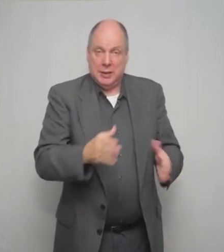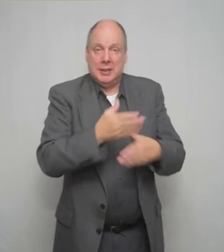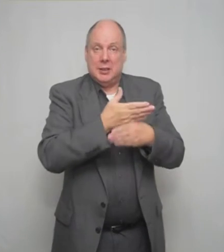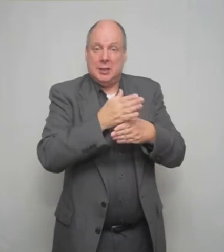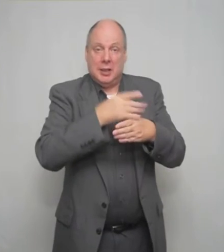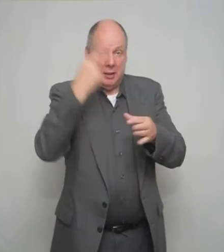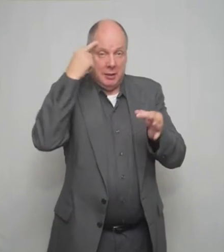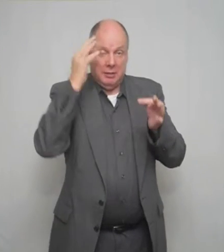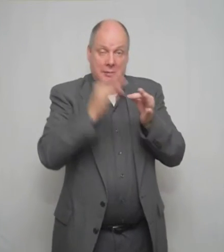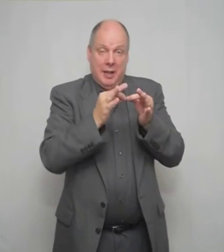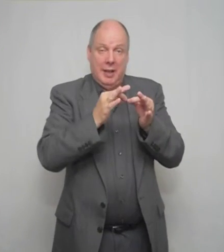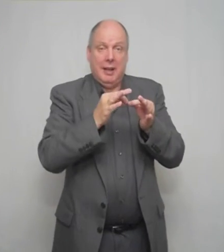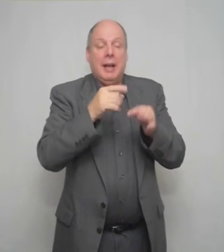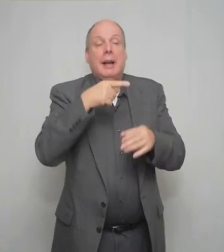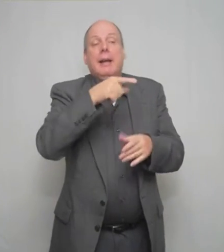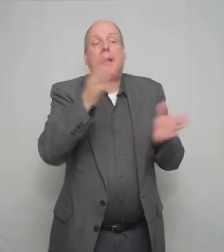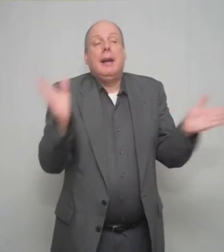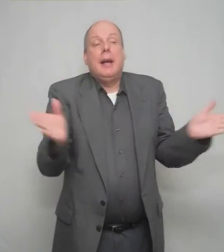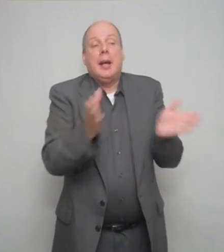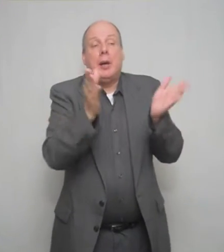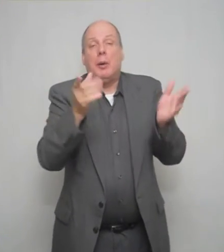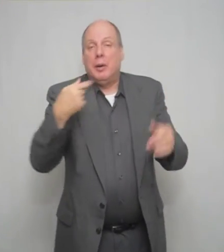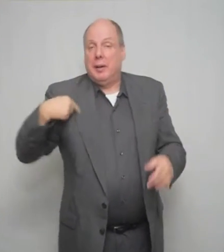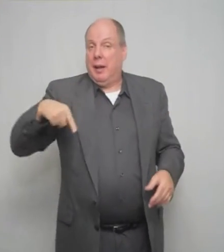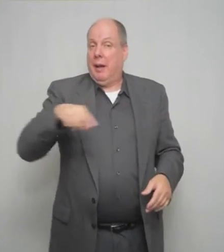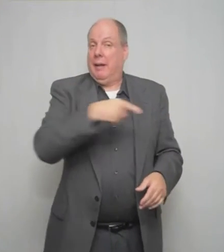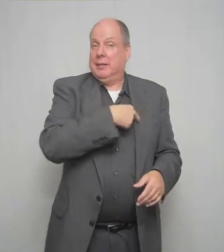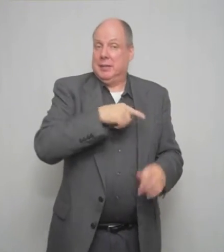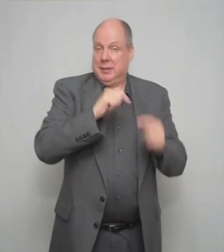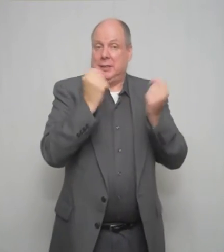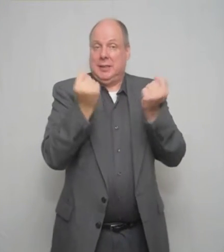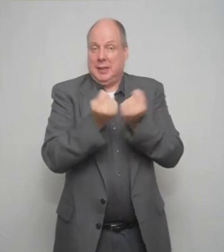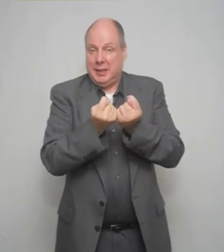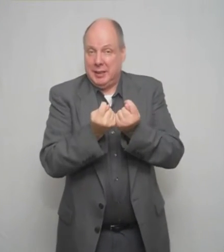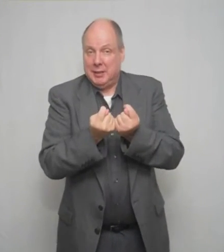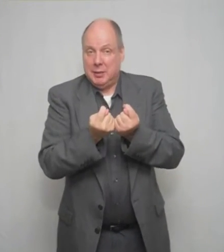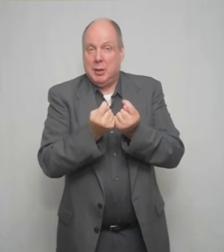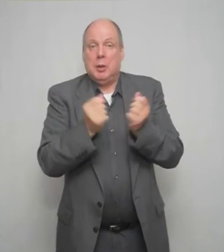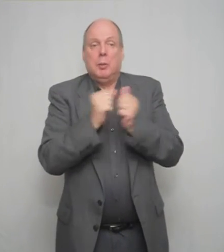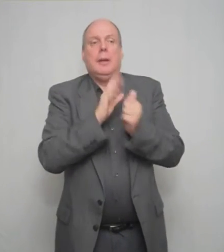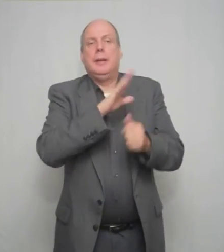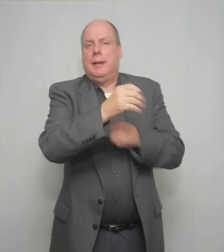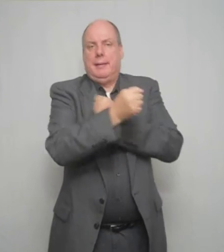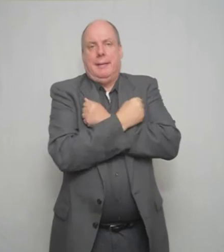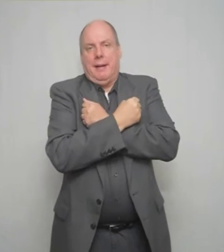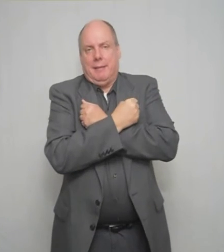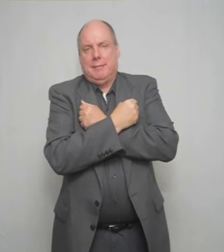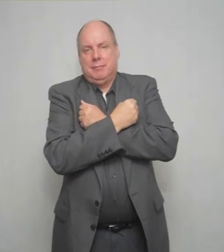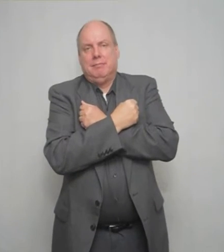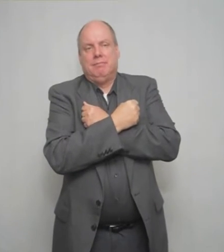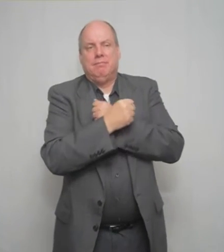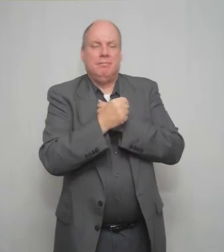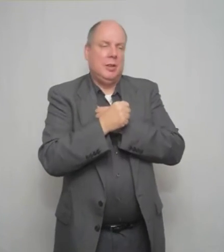We shared our faith with them. We taught them how to share their faith. And we loved them and they loved us. We